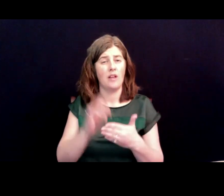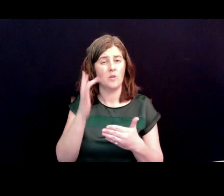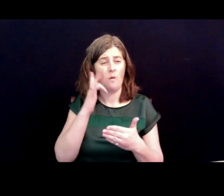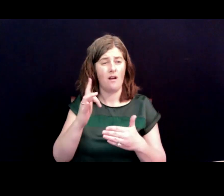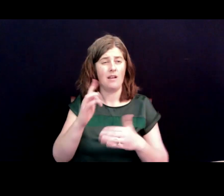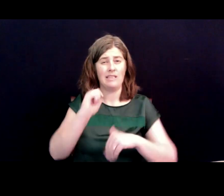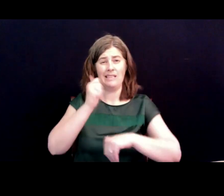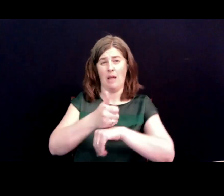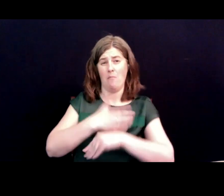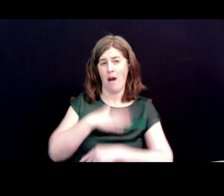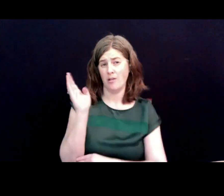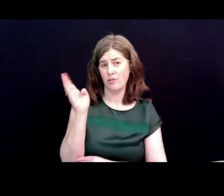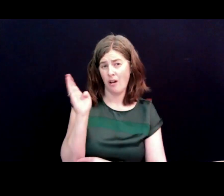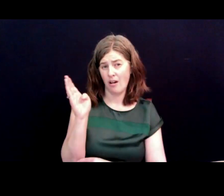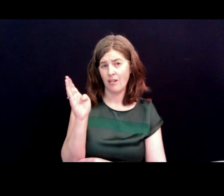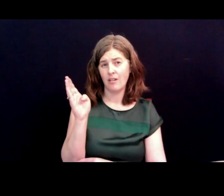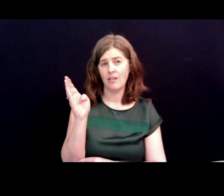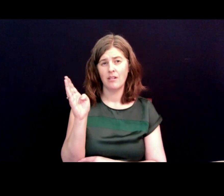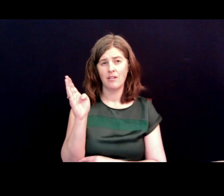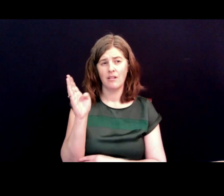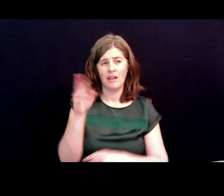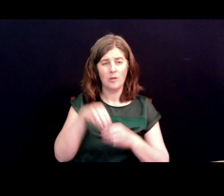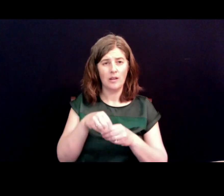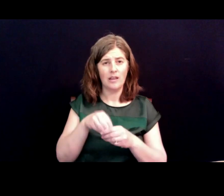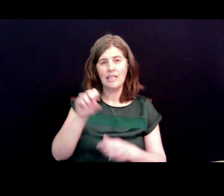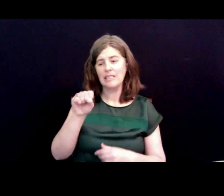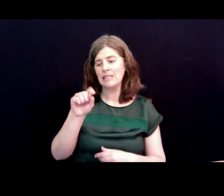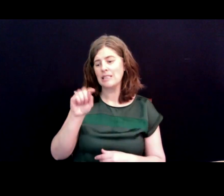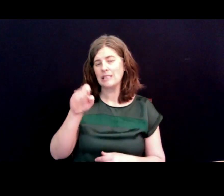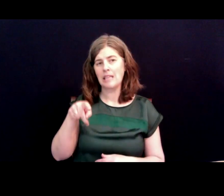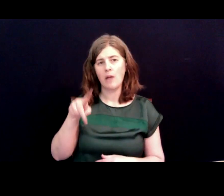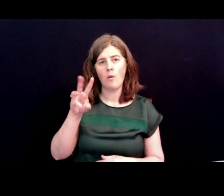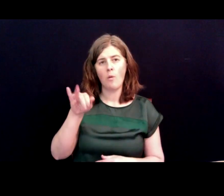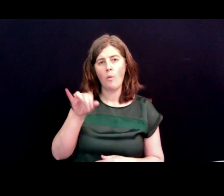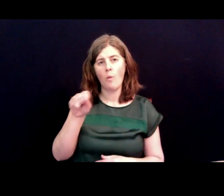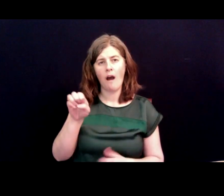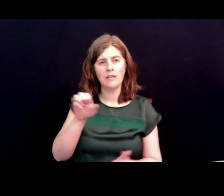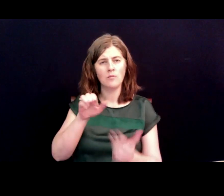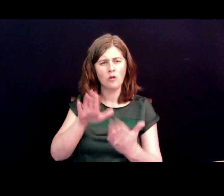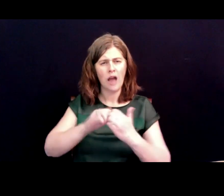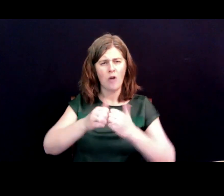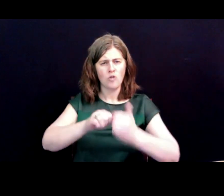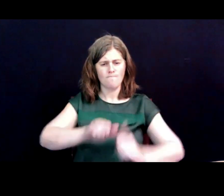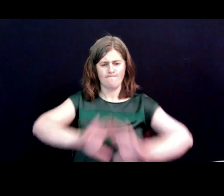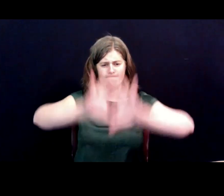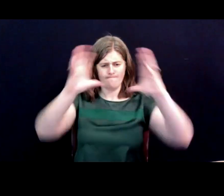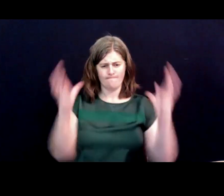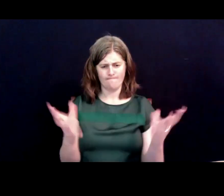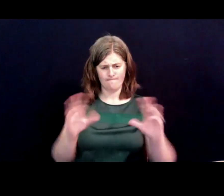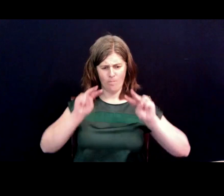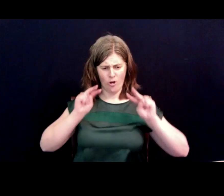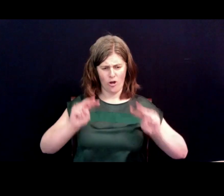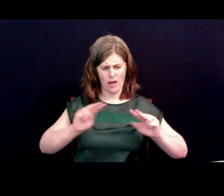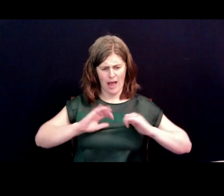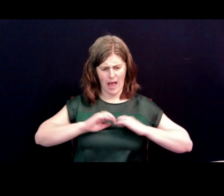the way that I did, into this kind of stepwise approach of how do you look at this? How do you think about asking